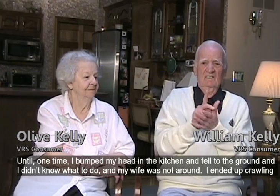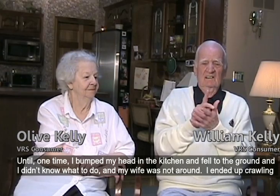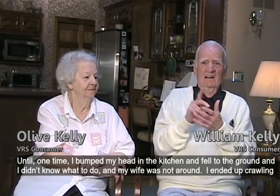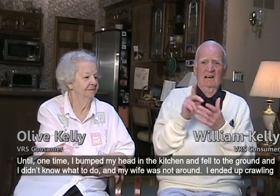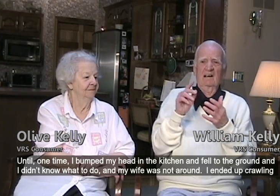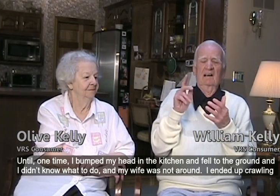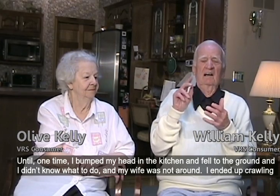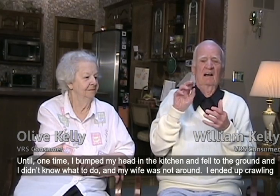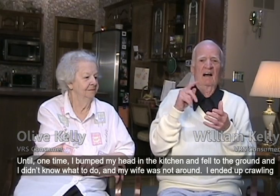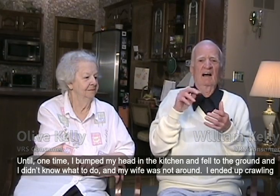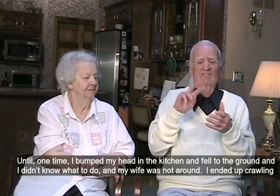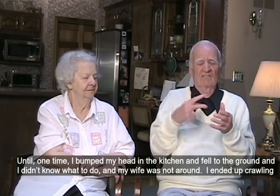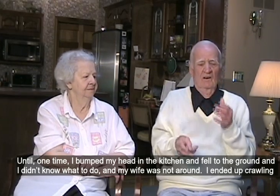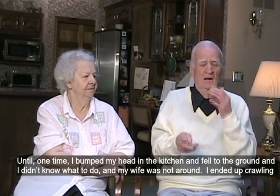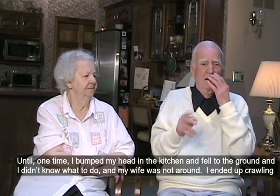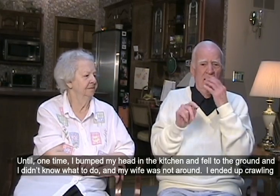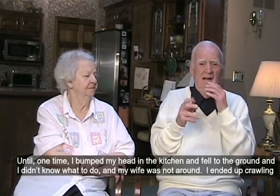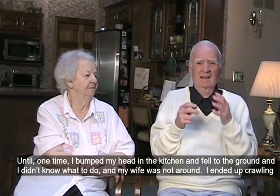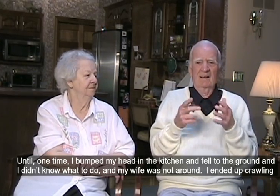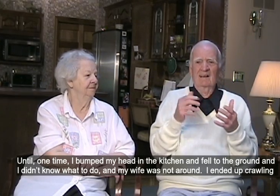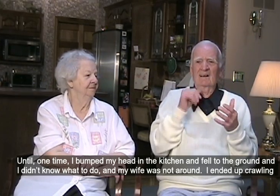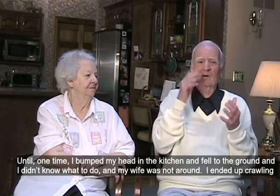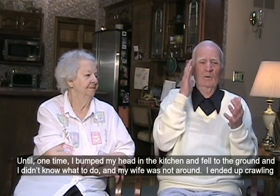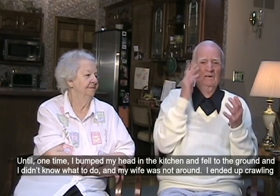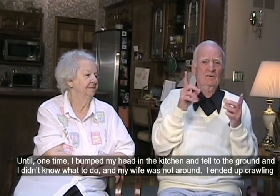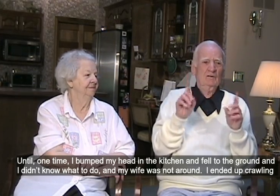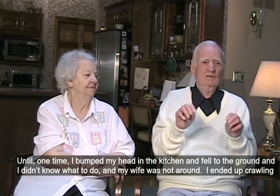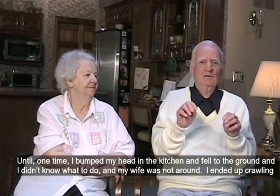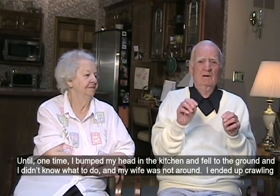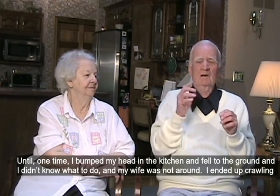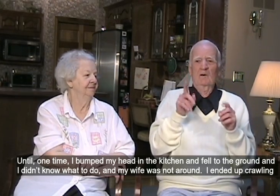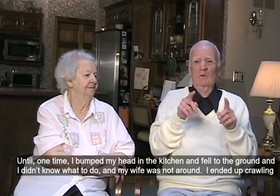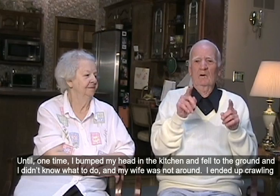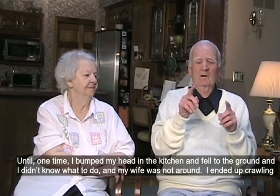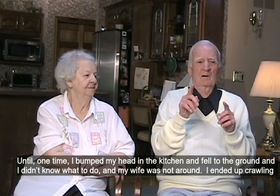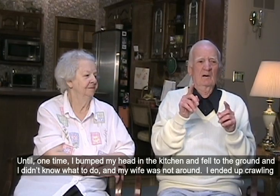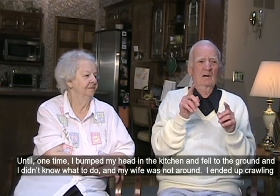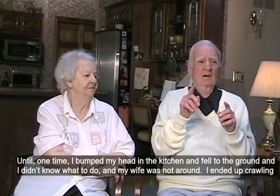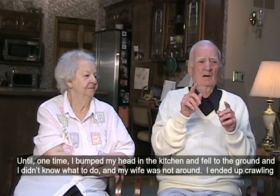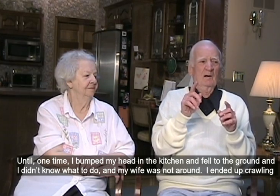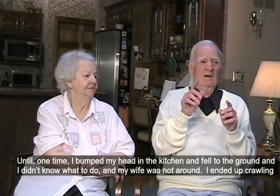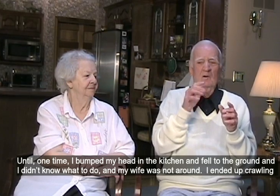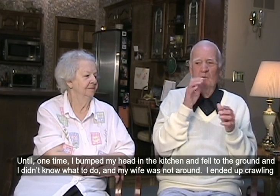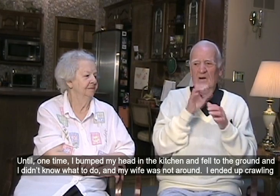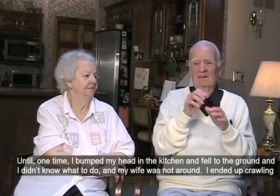to the ground, and I didn't know what to do, and my wife was not around.